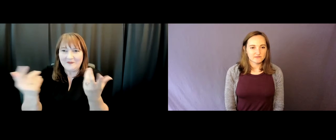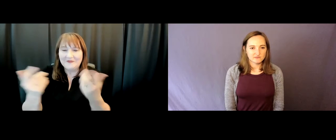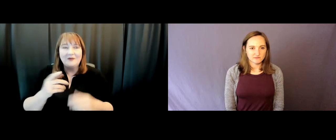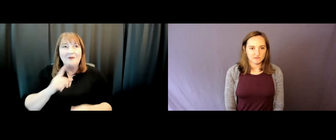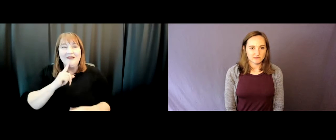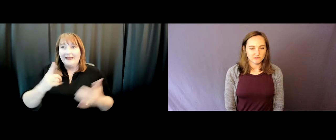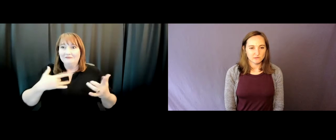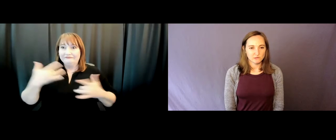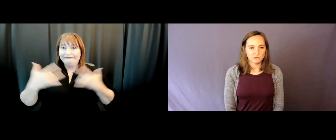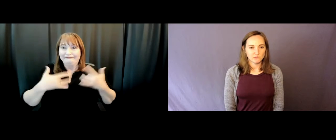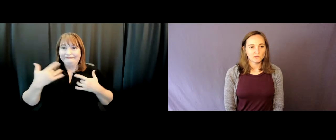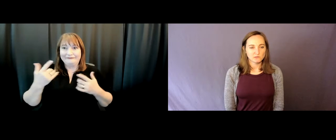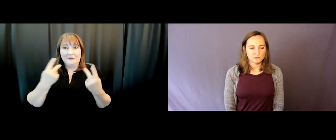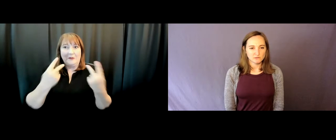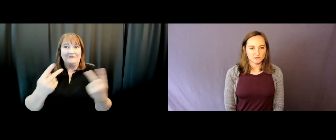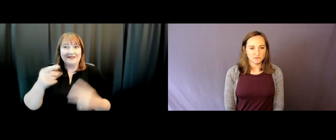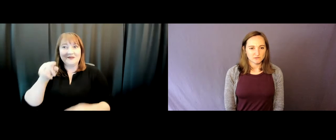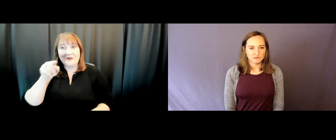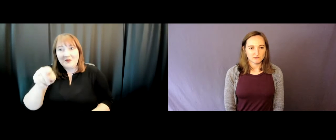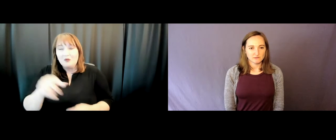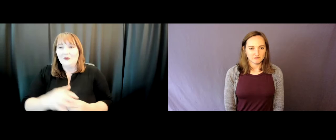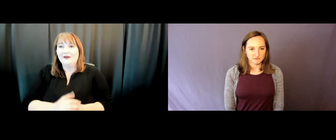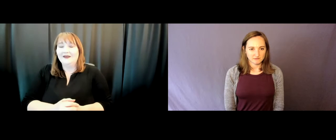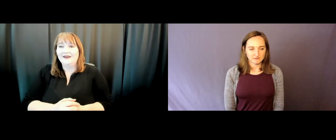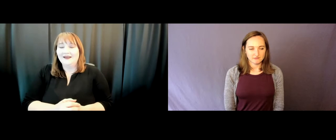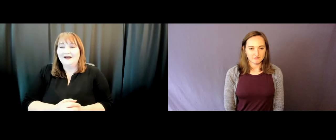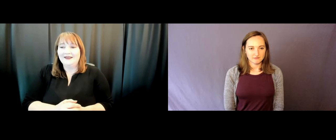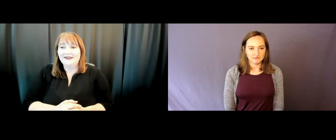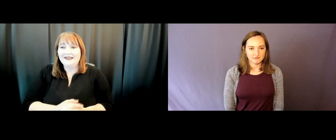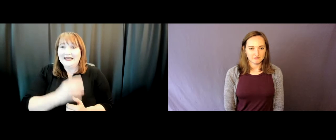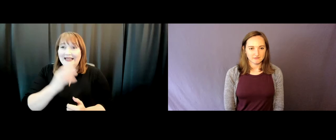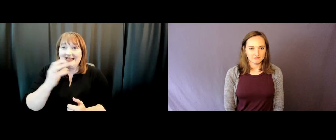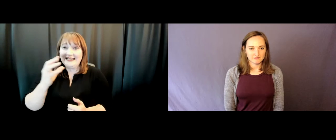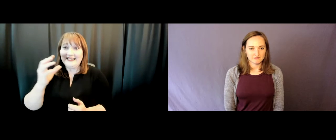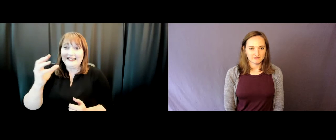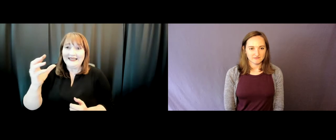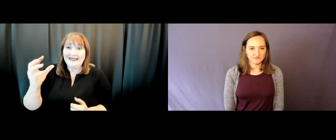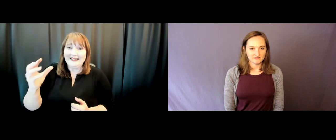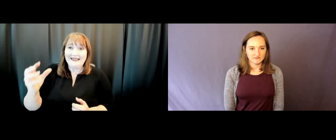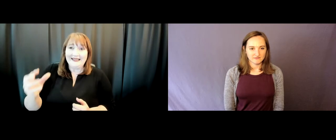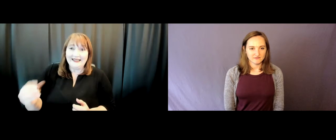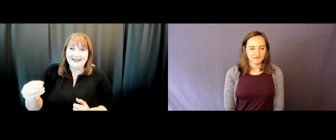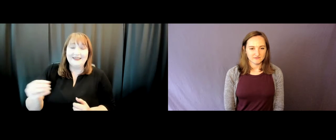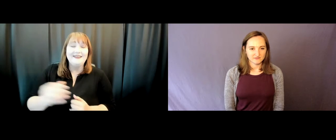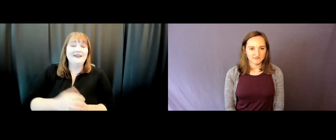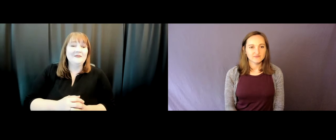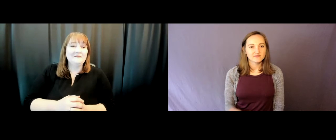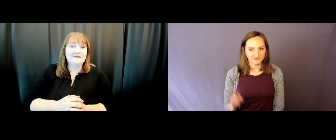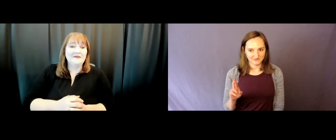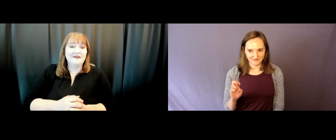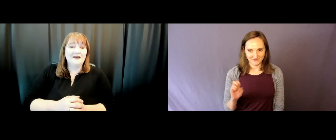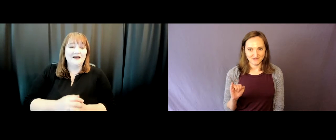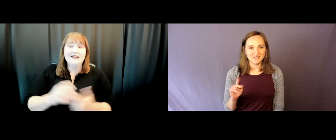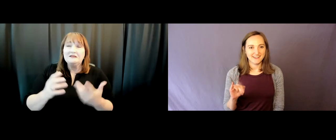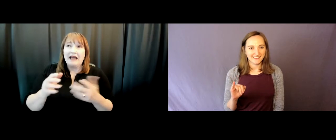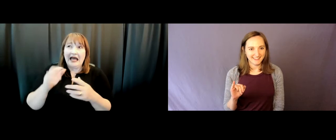you and have Reiki done on me and my husband, and then on some of my dogs. Yeah,